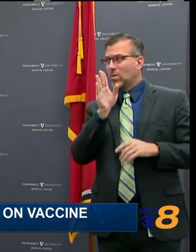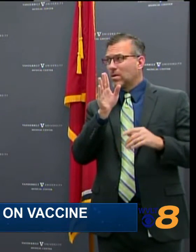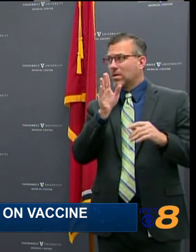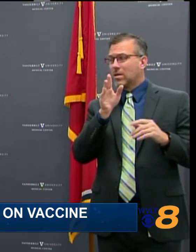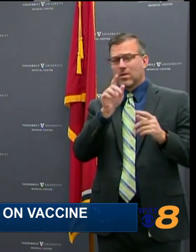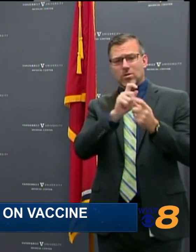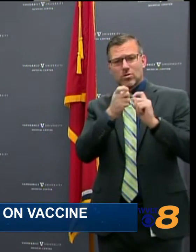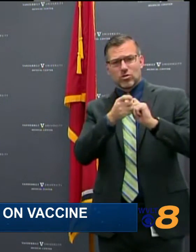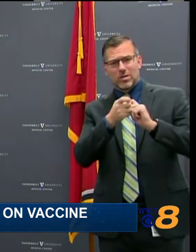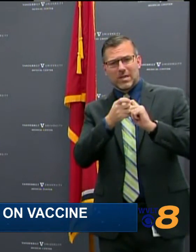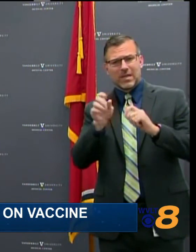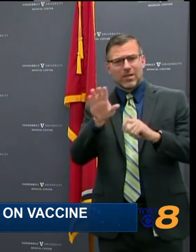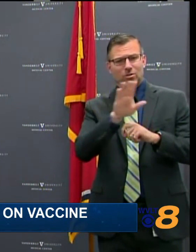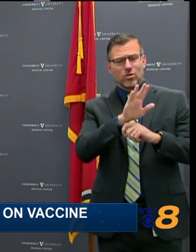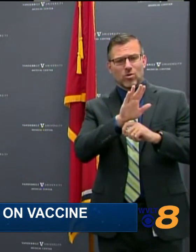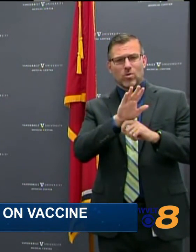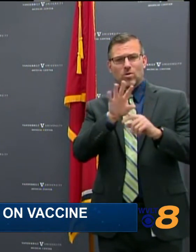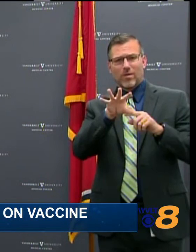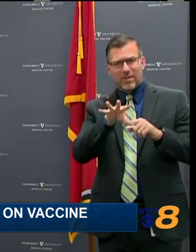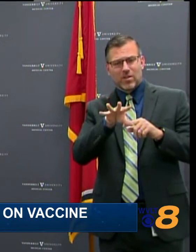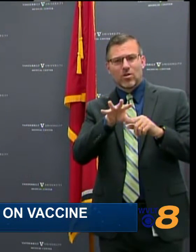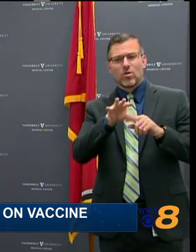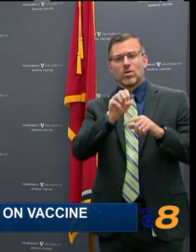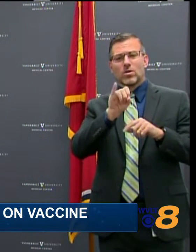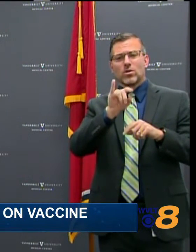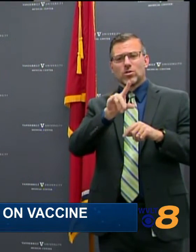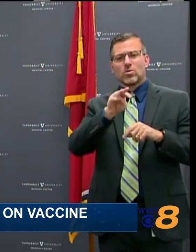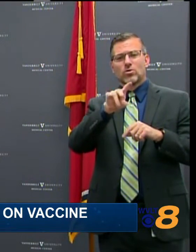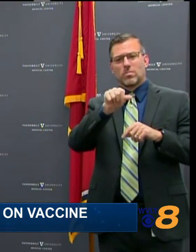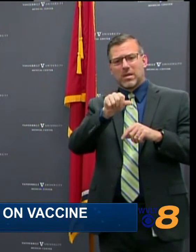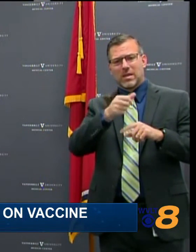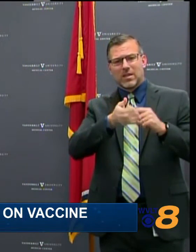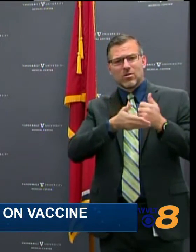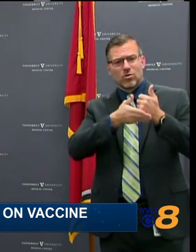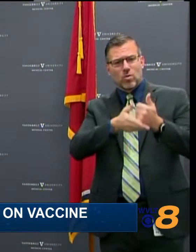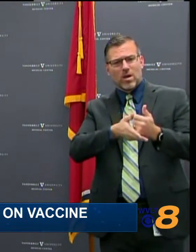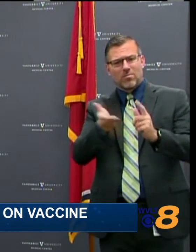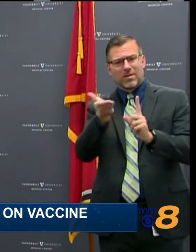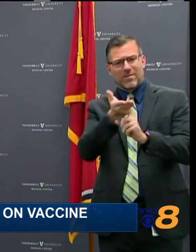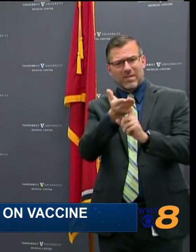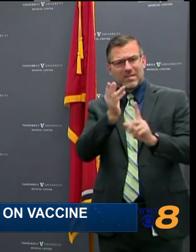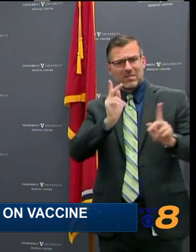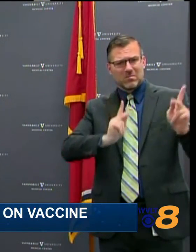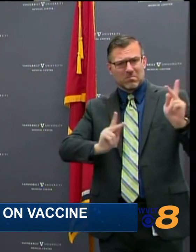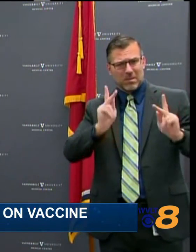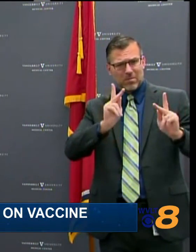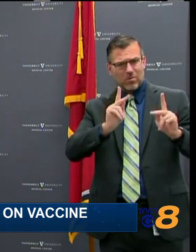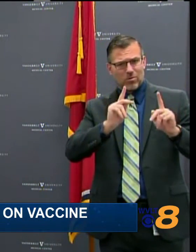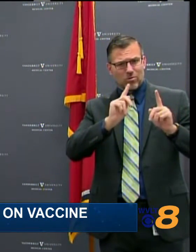and video, social media ads to try to reassure people about that? Well, we're going to start